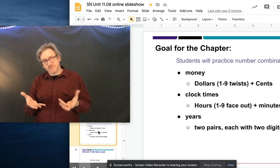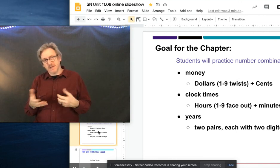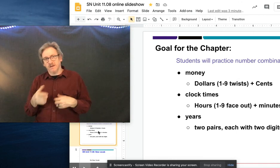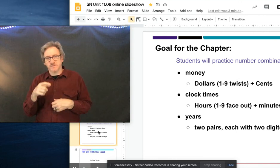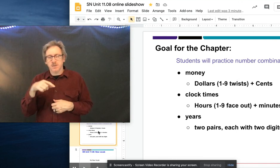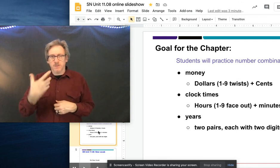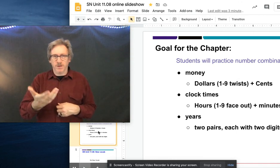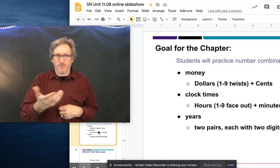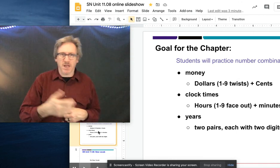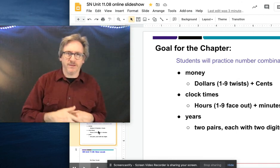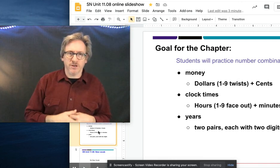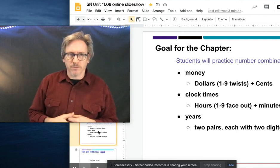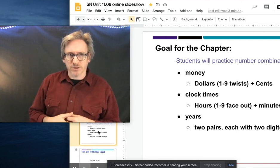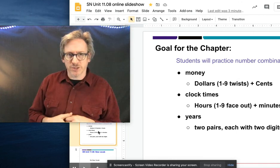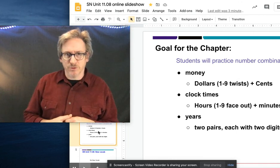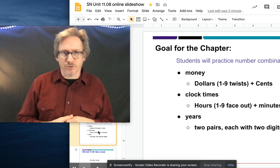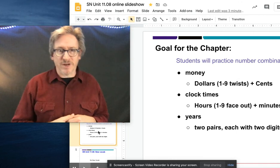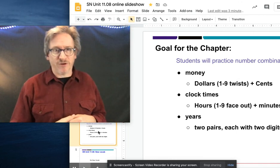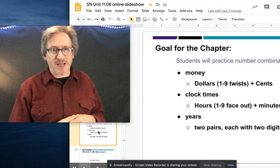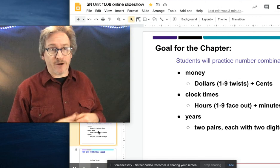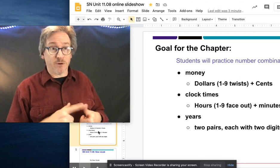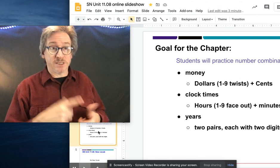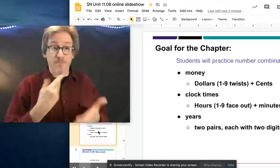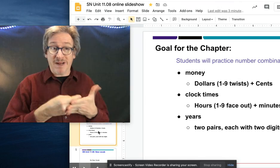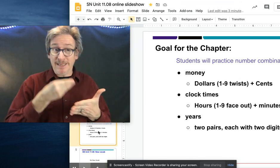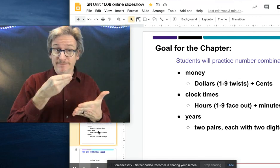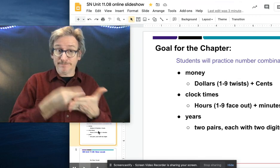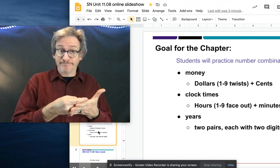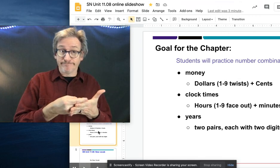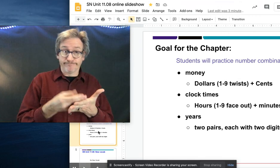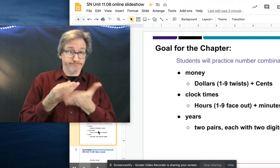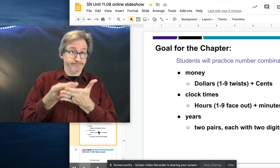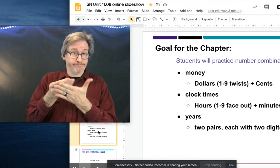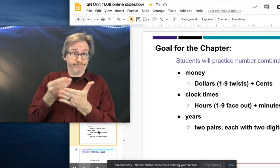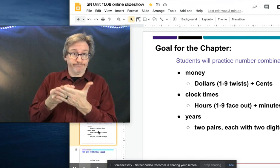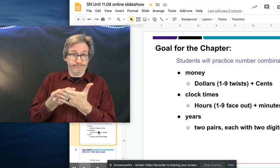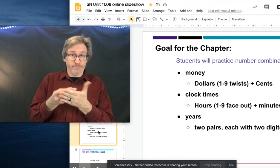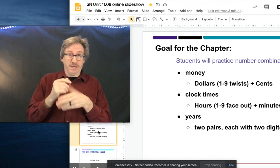numbers themselves, but applying the numbers to three different categories: money,